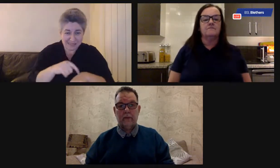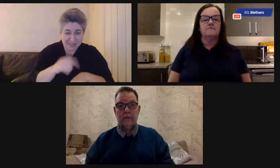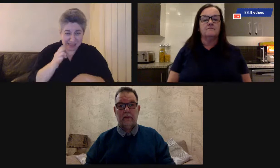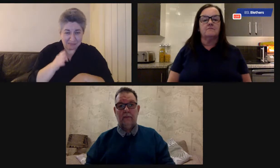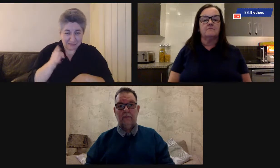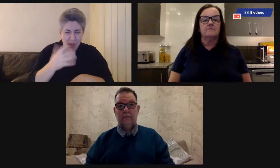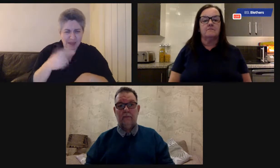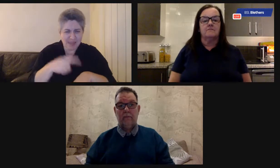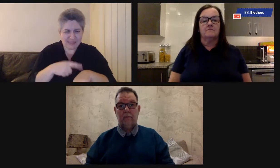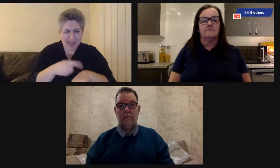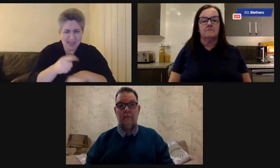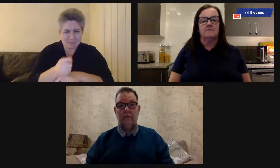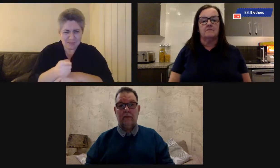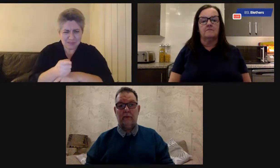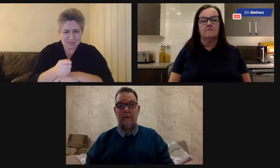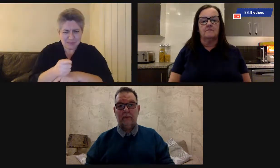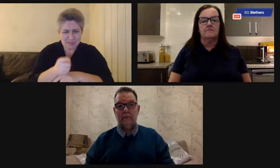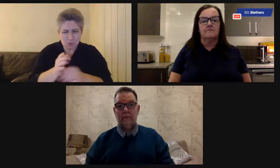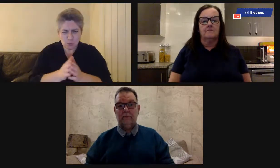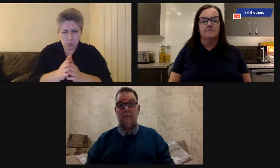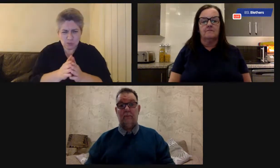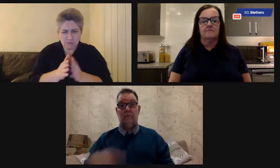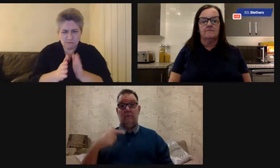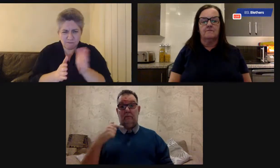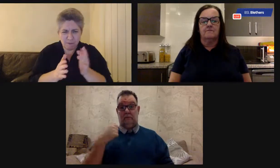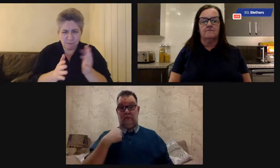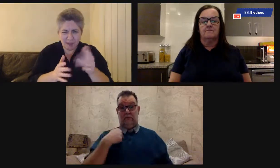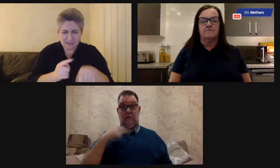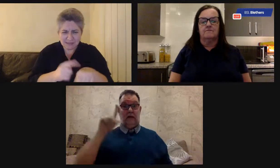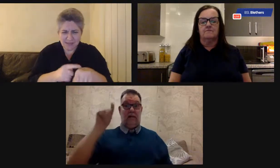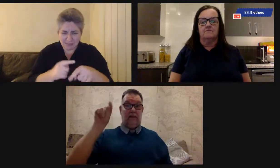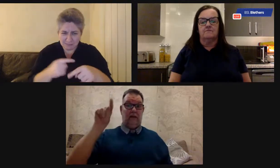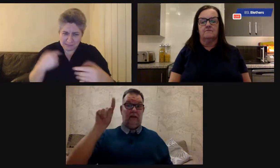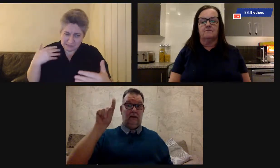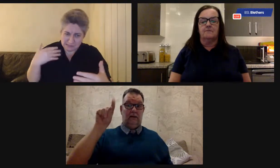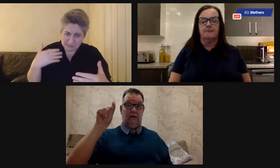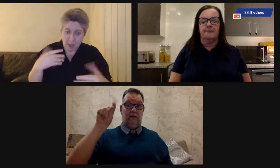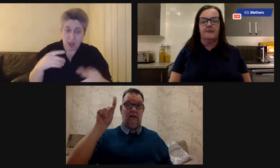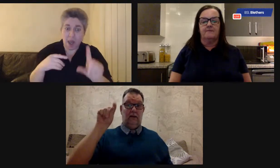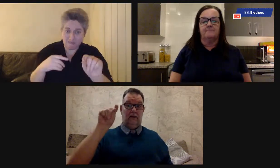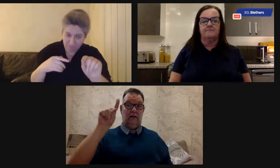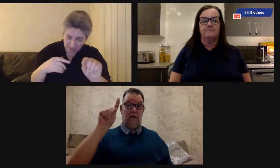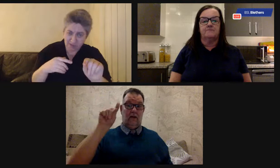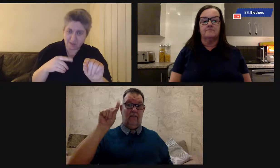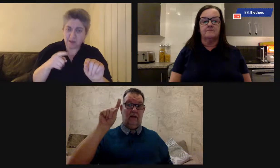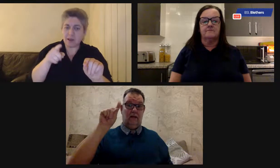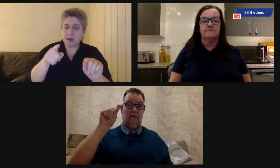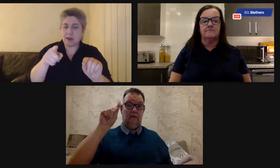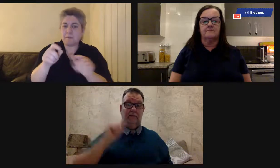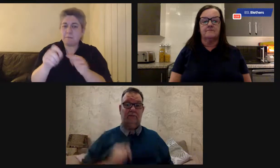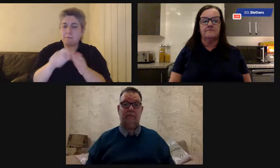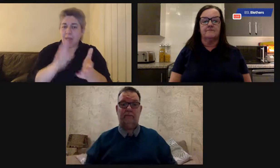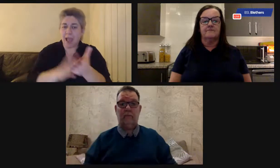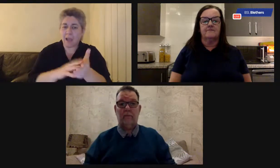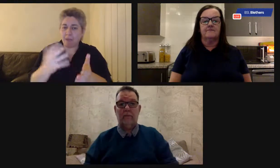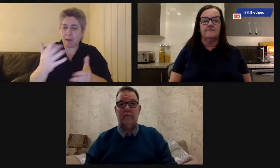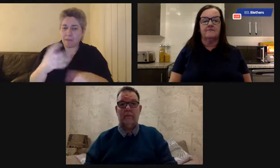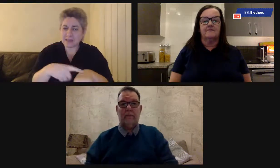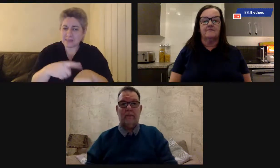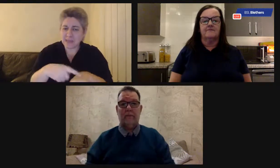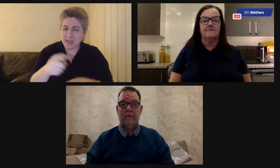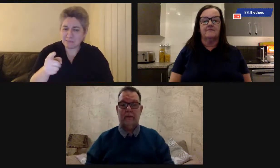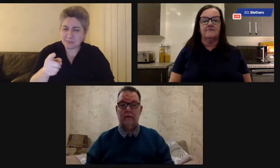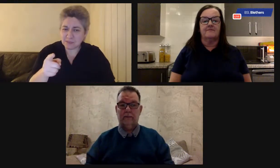This question is about for Joan. Is have you been there sorry, Joe? Have you been there the whole time? No, you've been